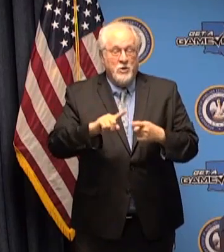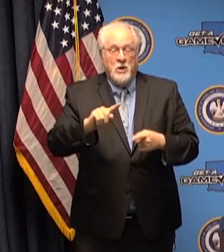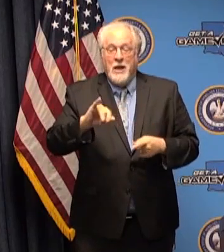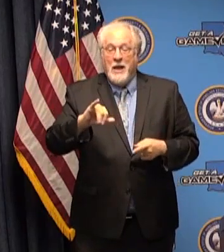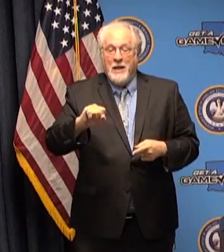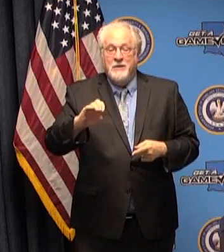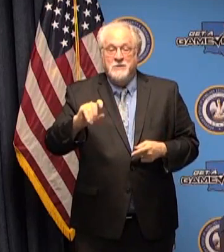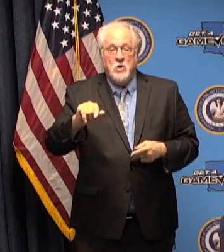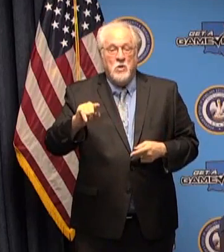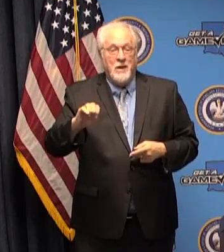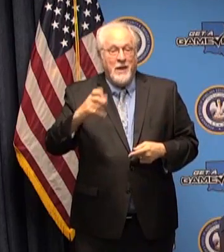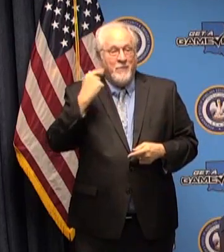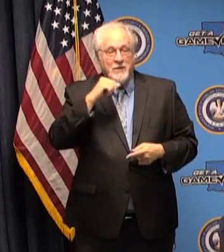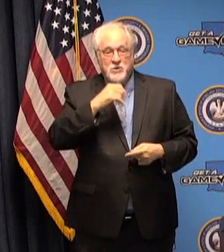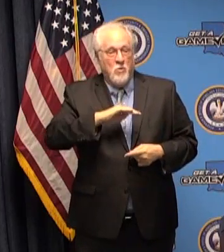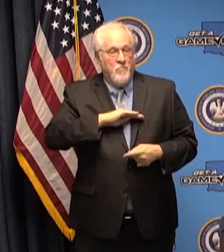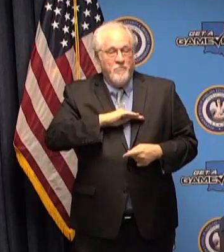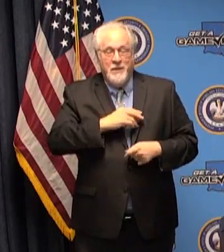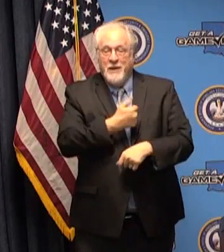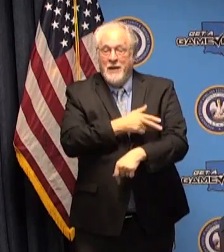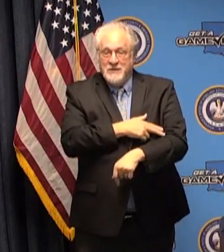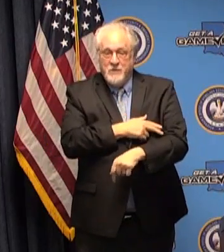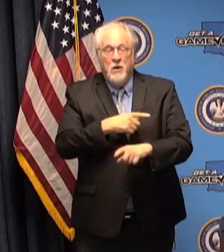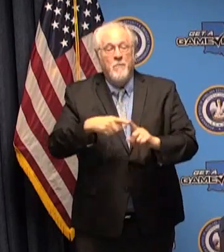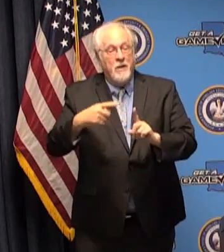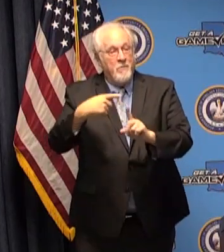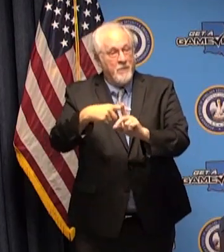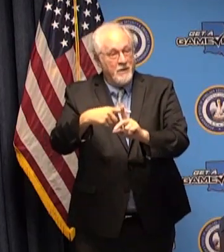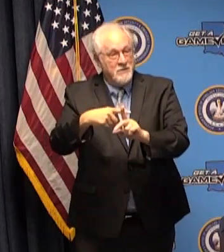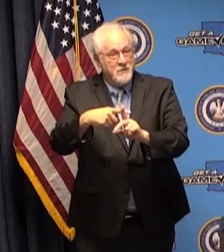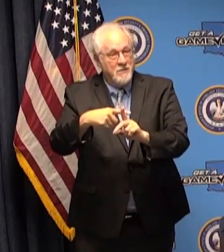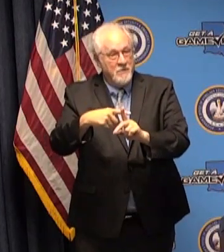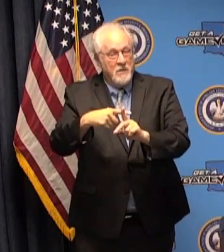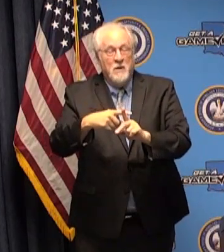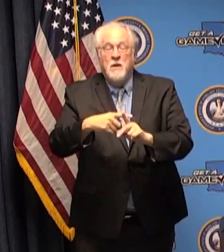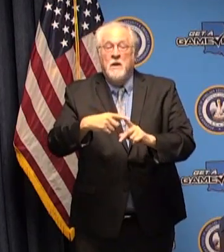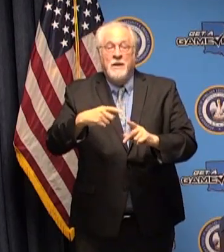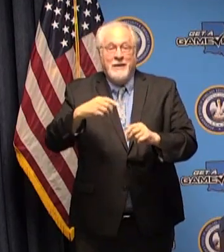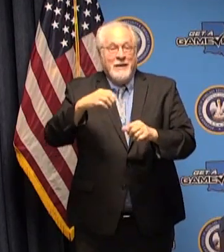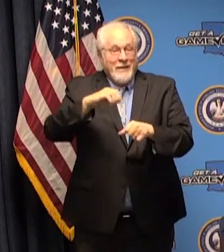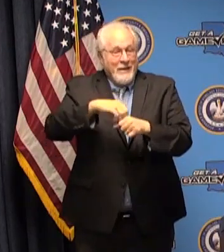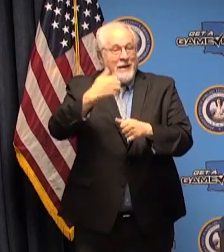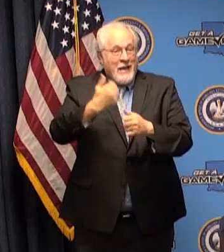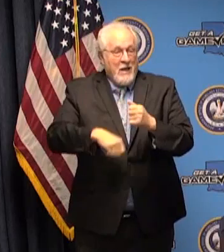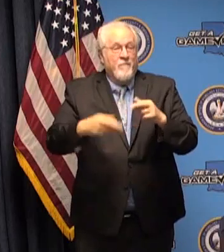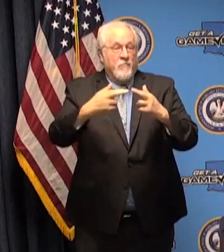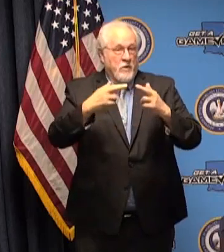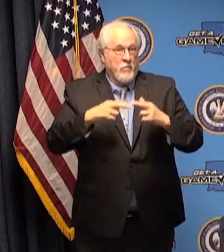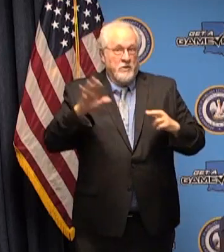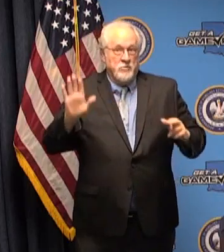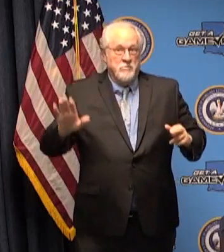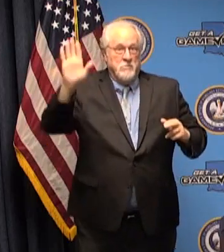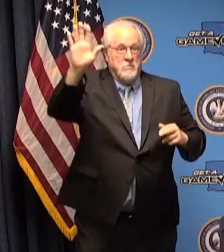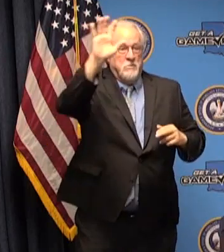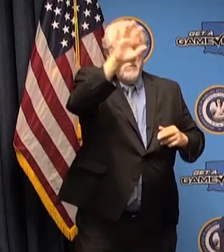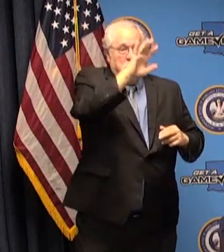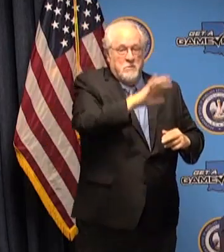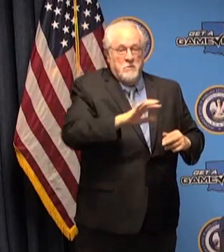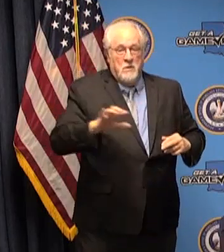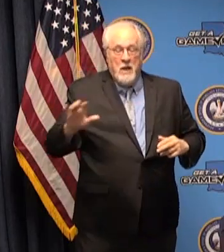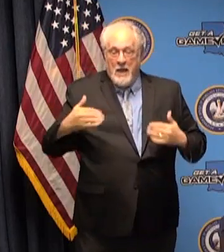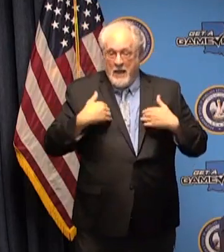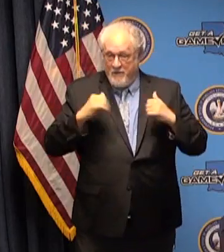isolate because they don't need hospitalization, but they are positive in every region of the state. So that we have